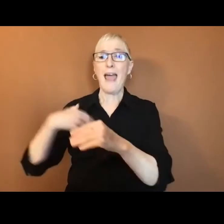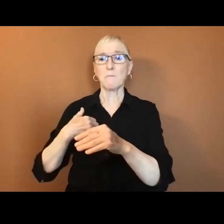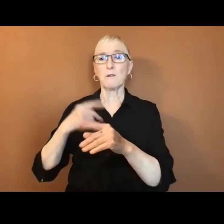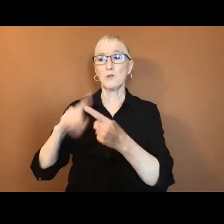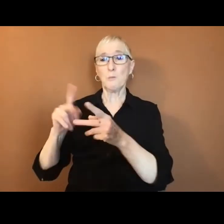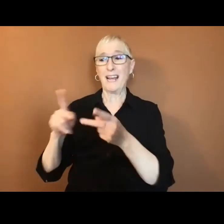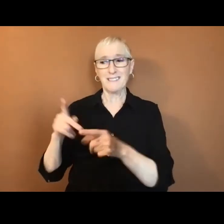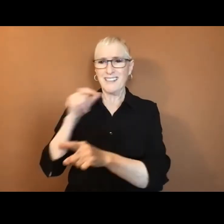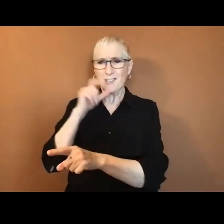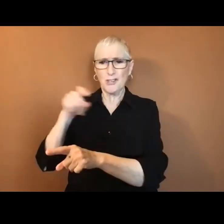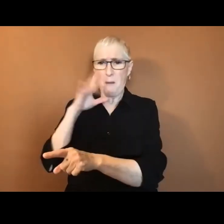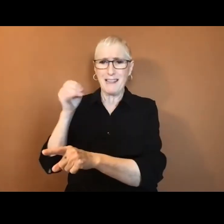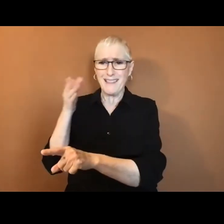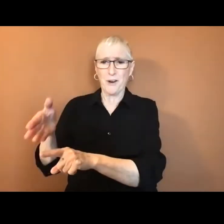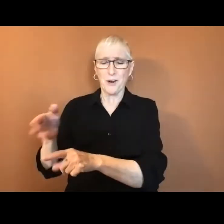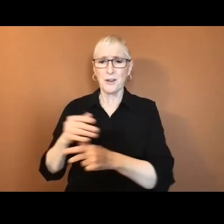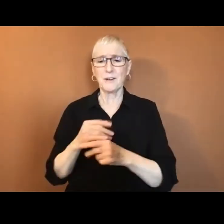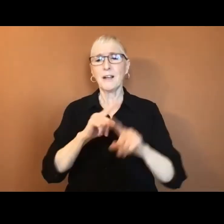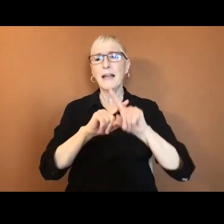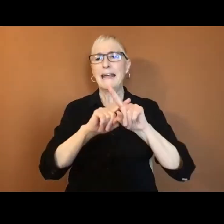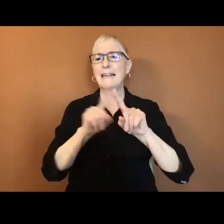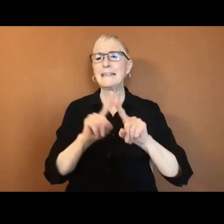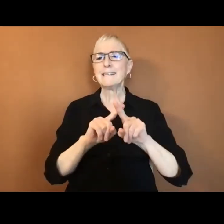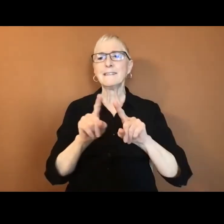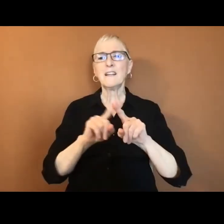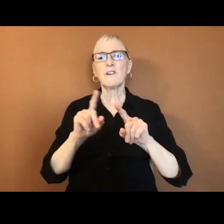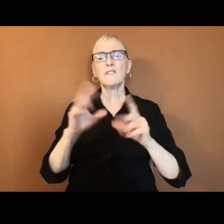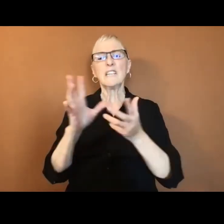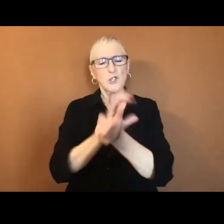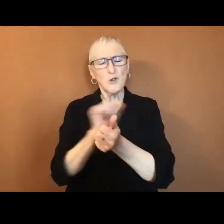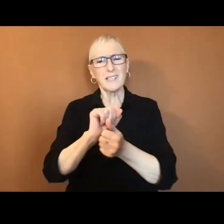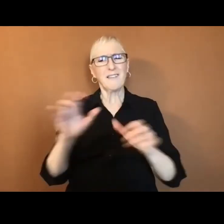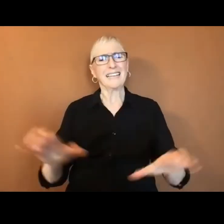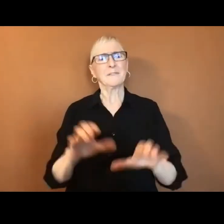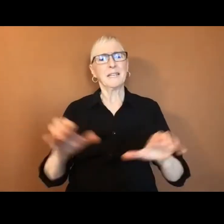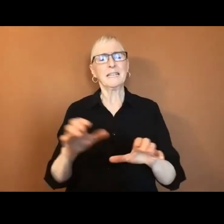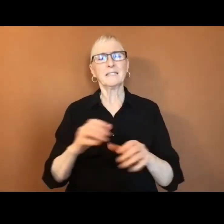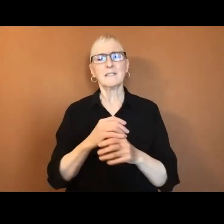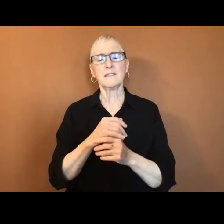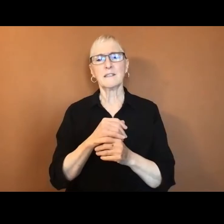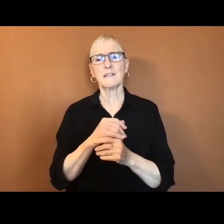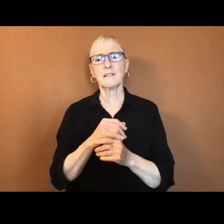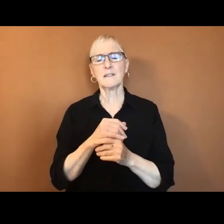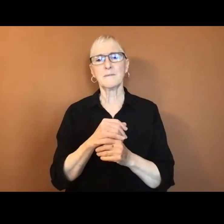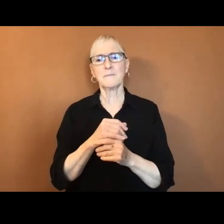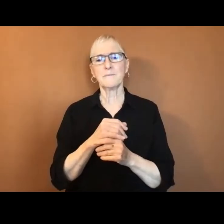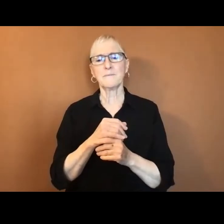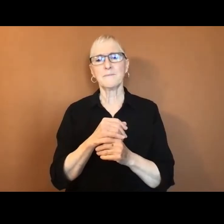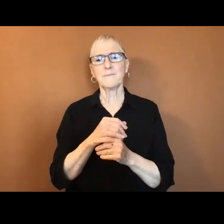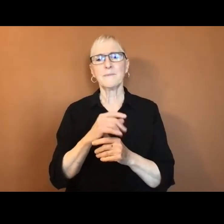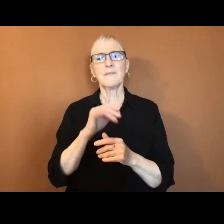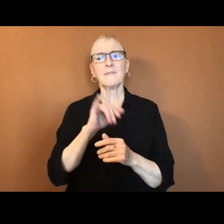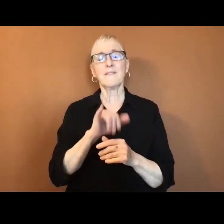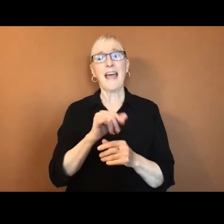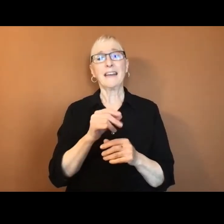be, all sorts of terribly destructive activities that then increase